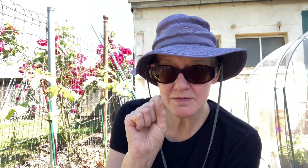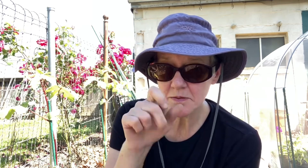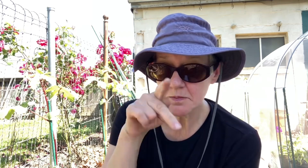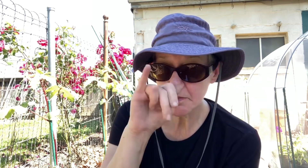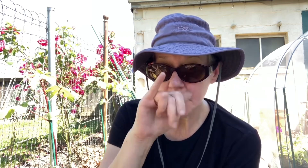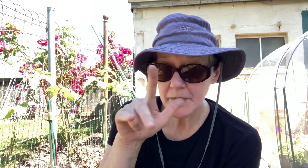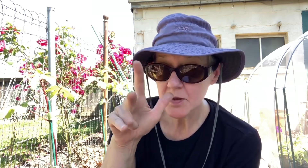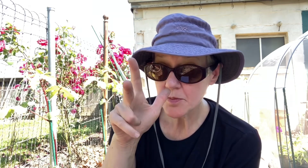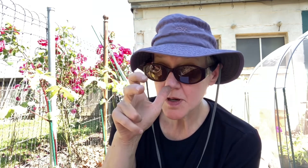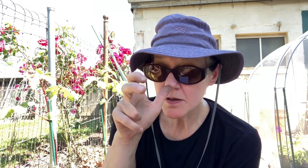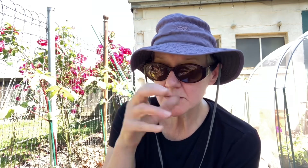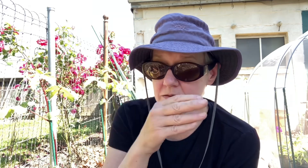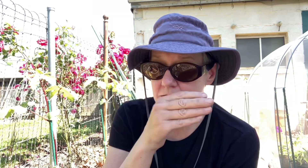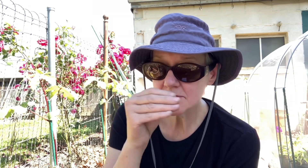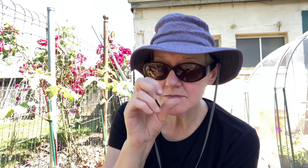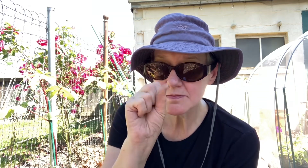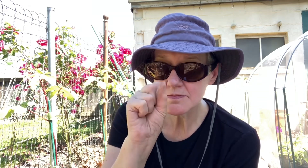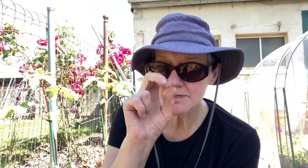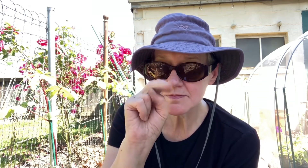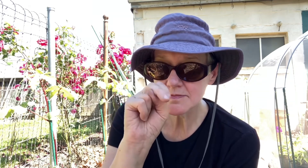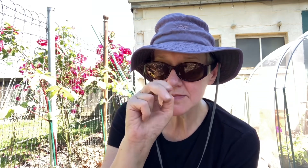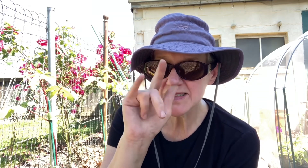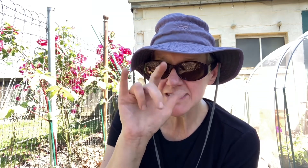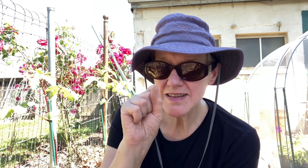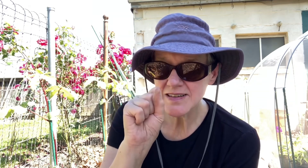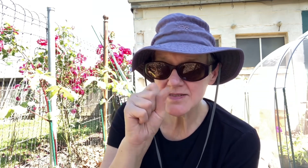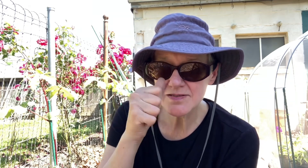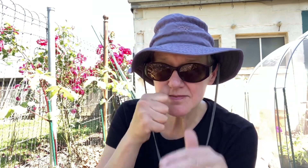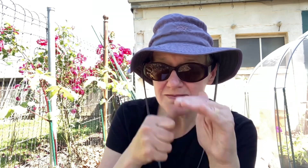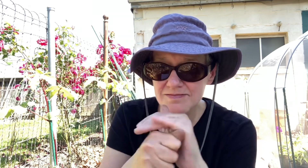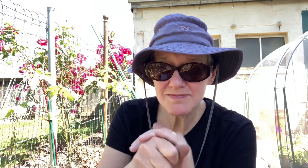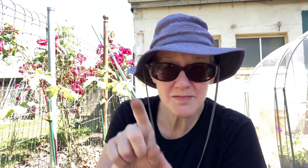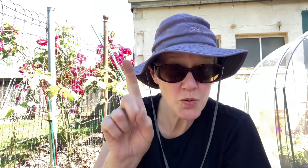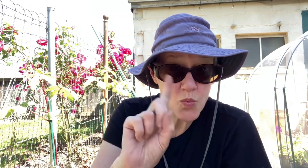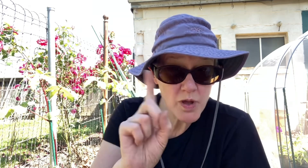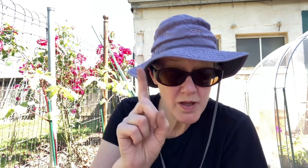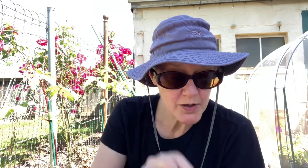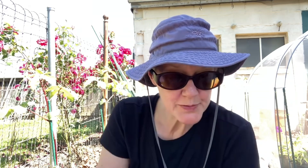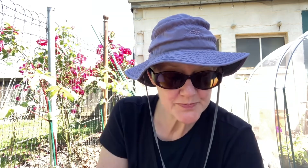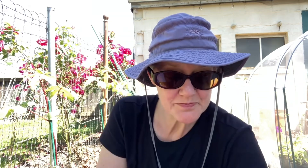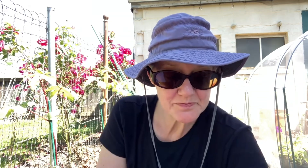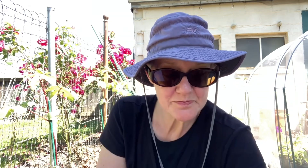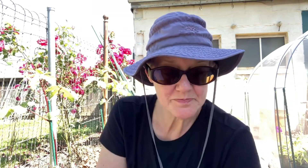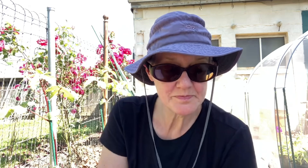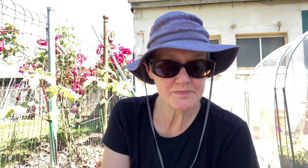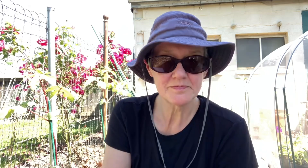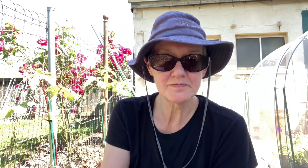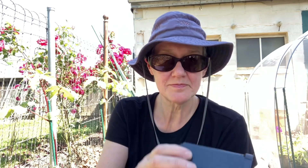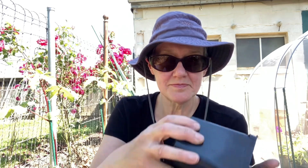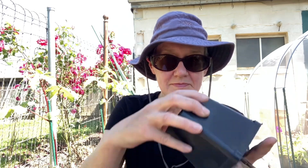slugs, pill bugs, and snails. And they've been hiding